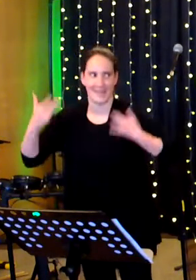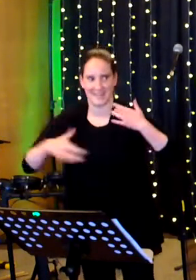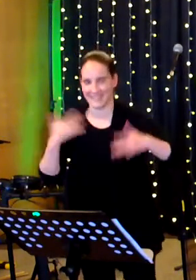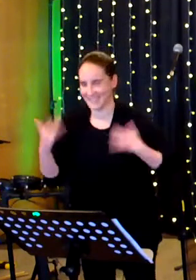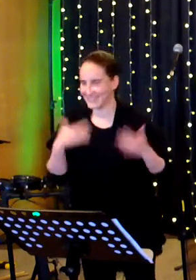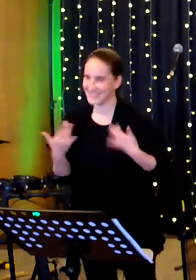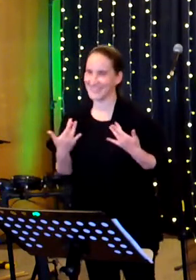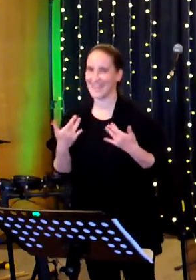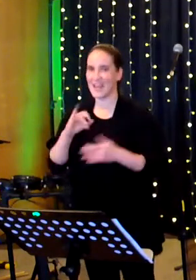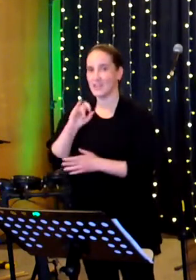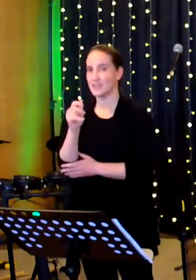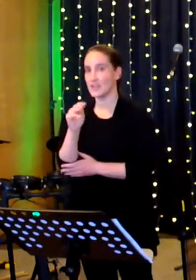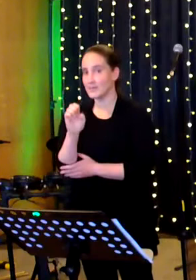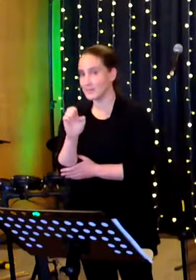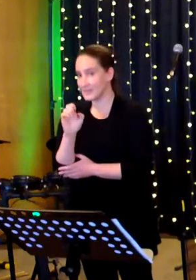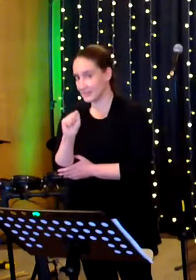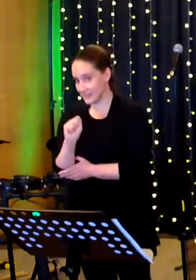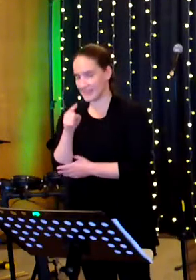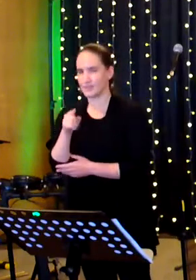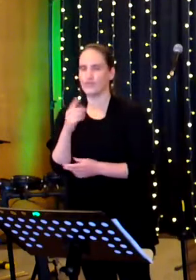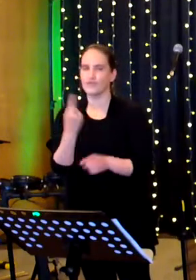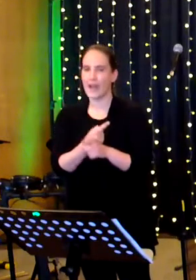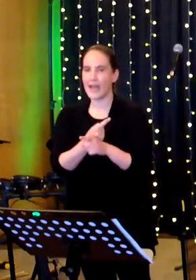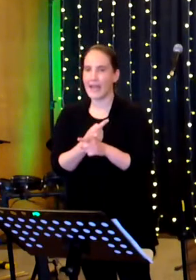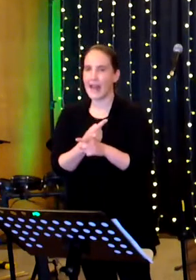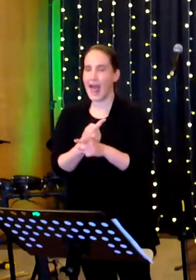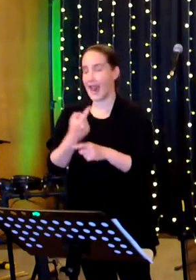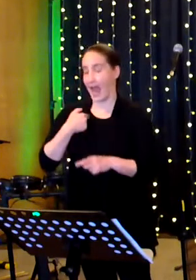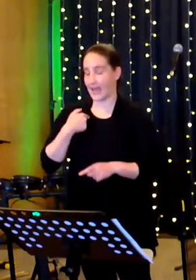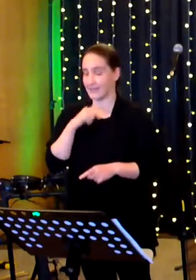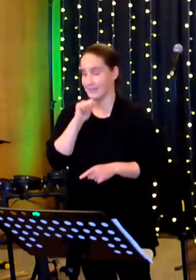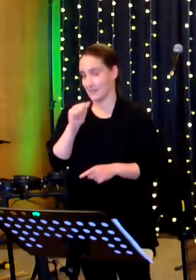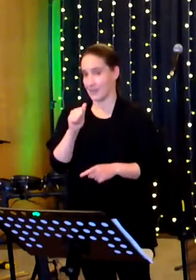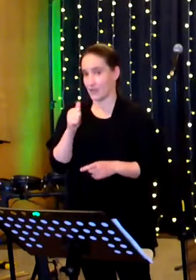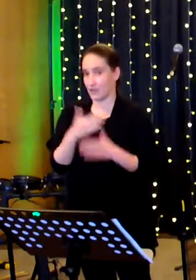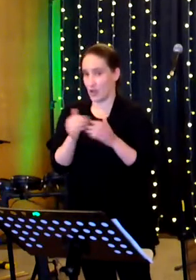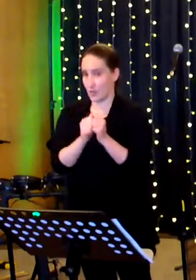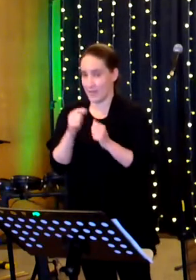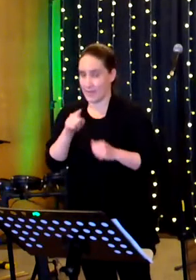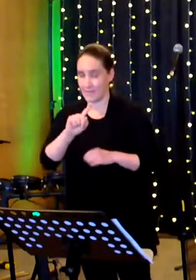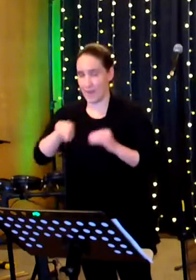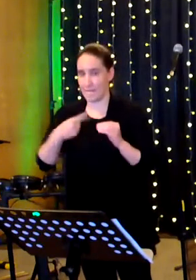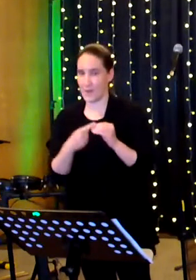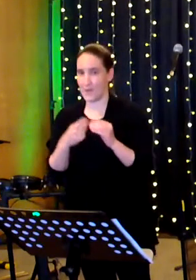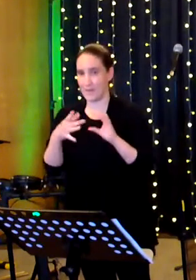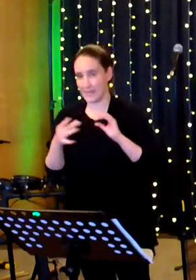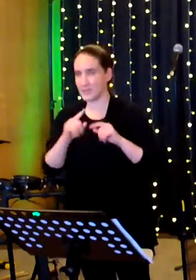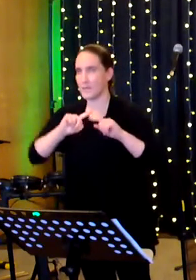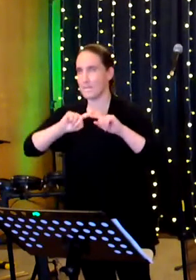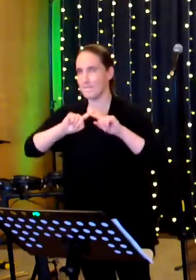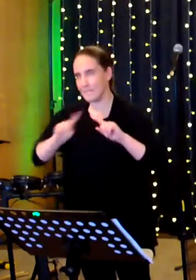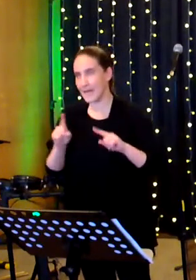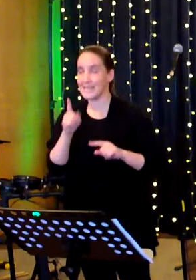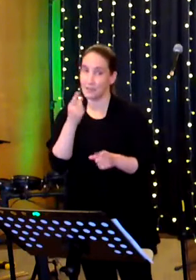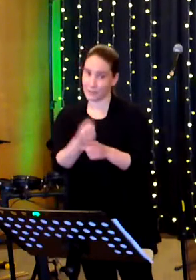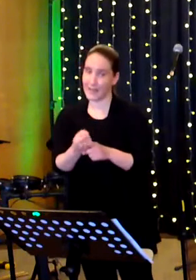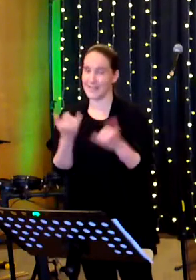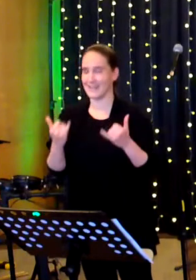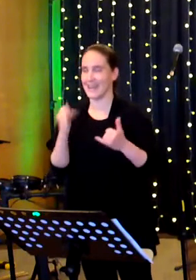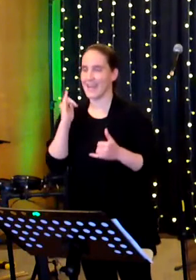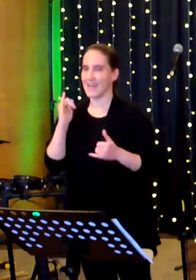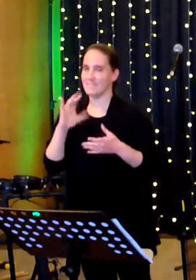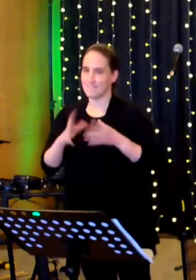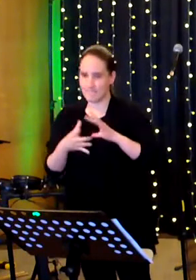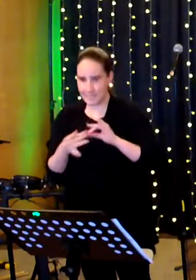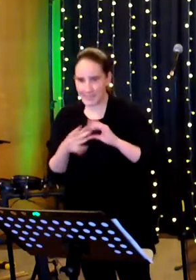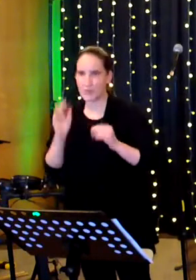And James is absolutely right. And I didn't even talk to him about the message today. But today is going to be an awesome, awesome message. And I am convinced that God